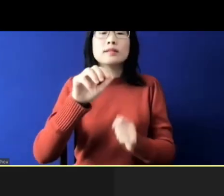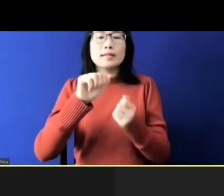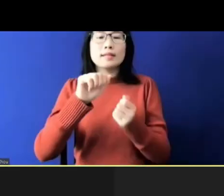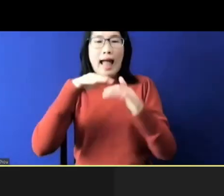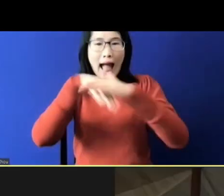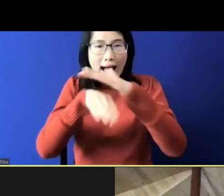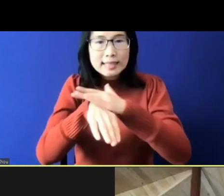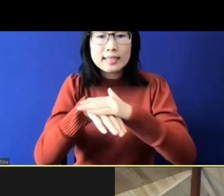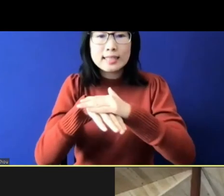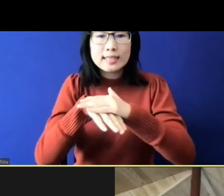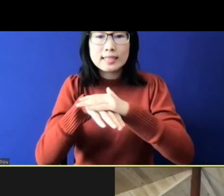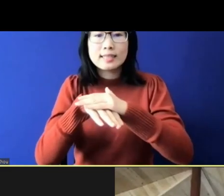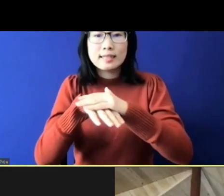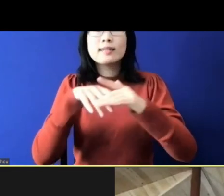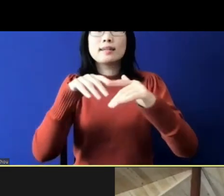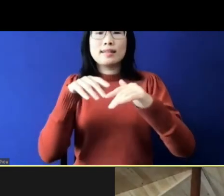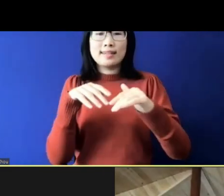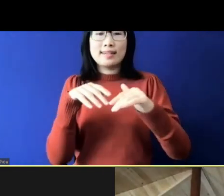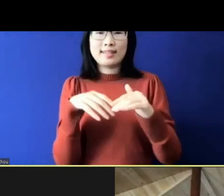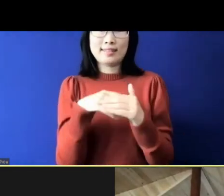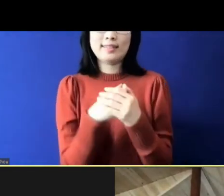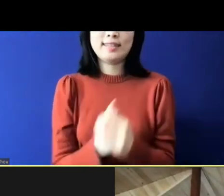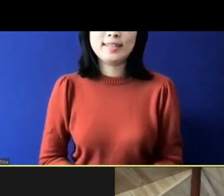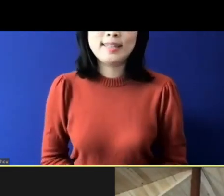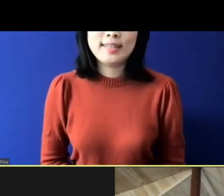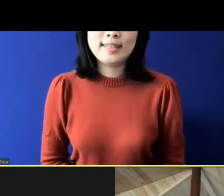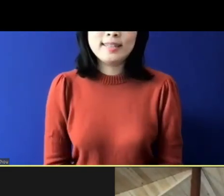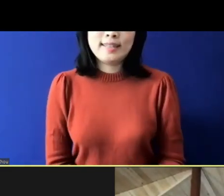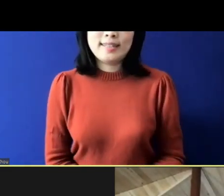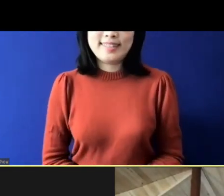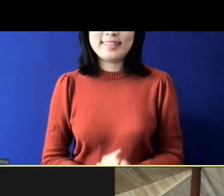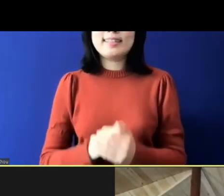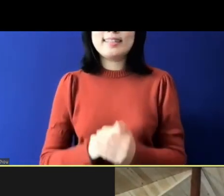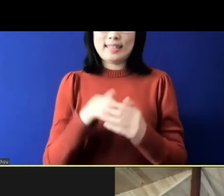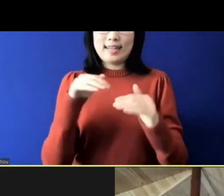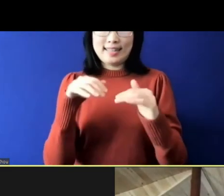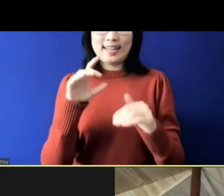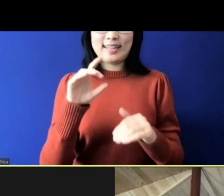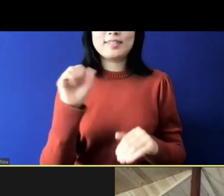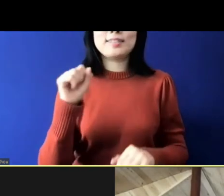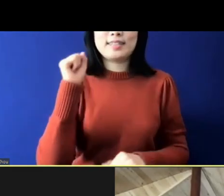And then with DVL, Kathy? D2L is the platform we use at St. Cloud State.